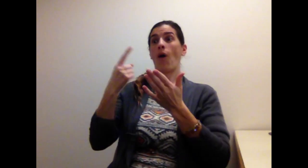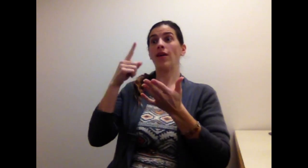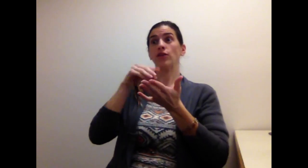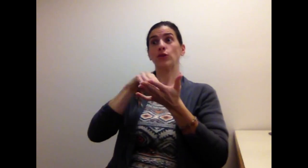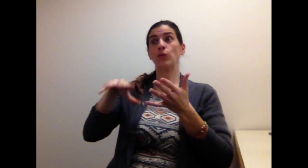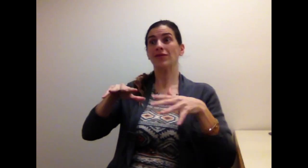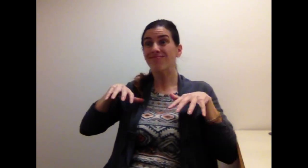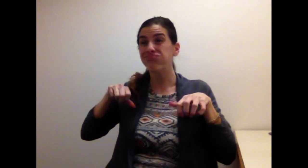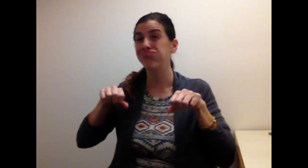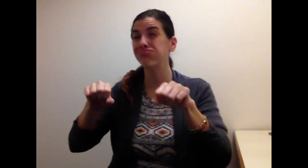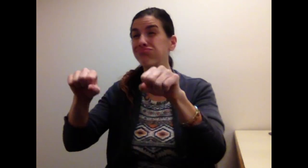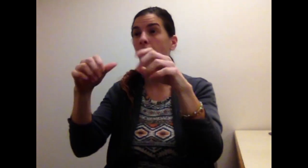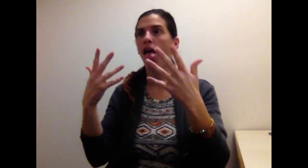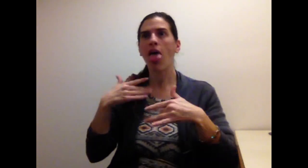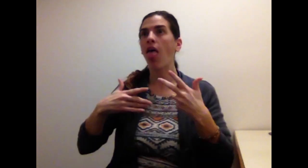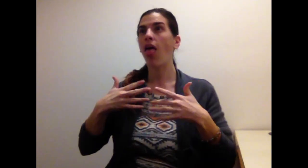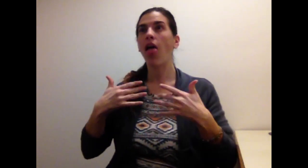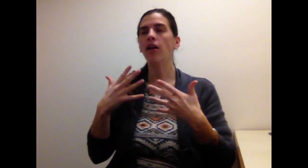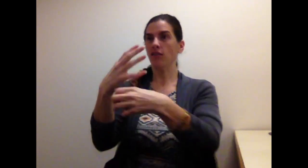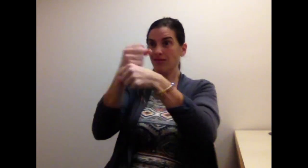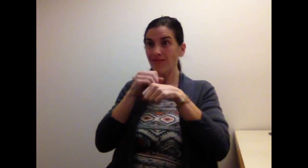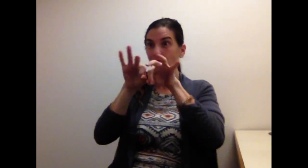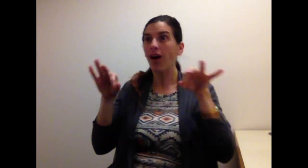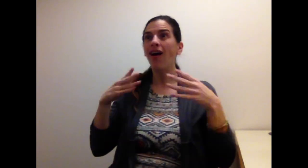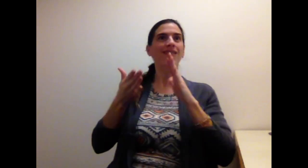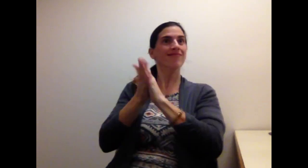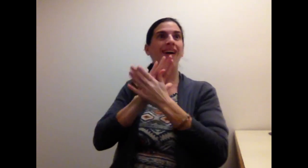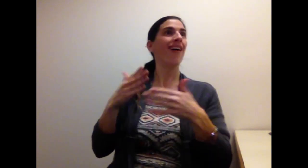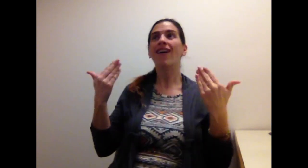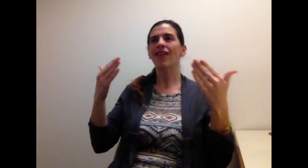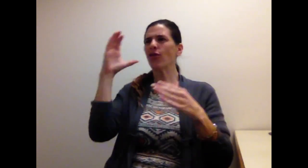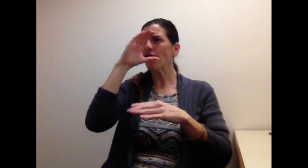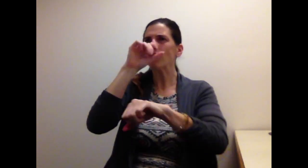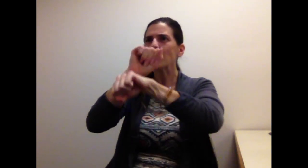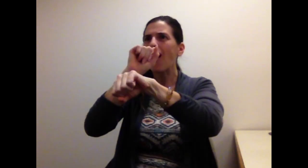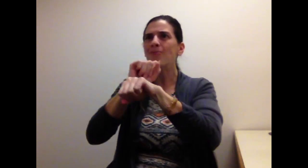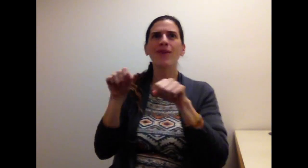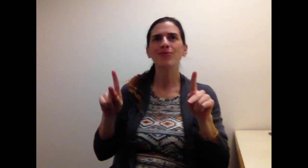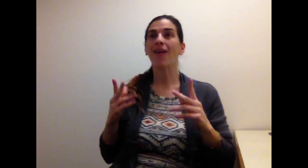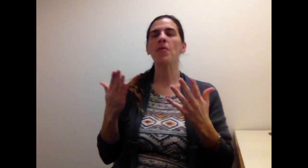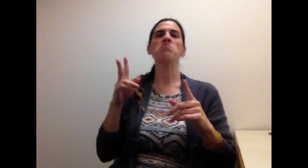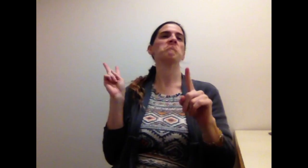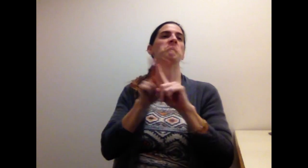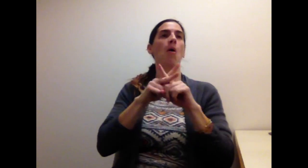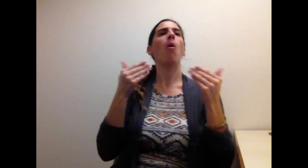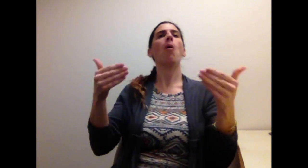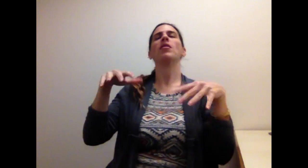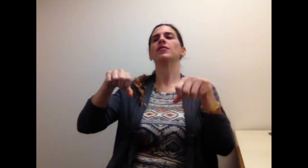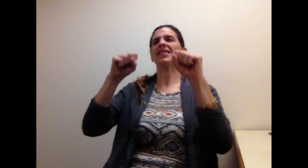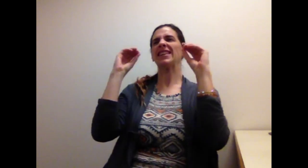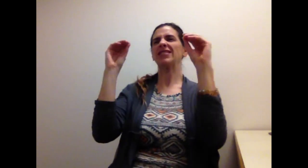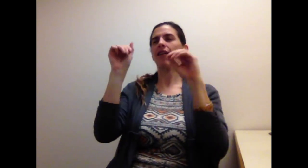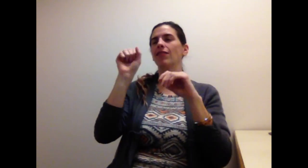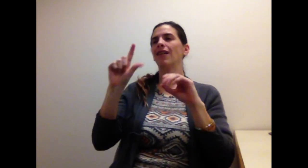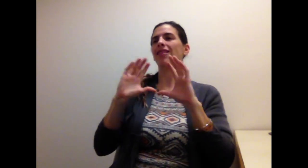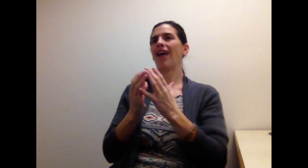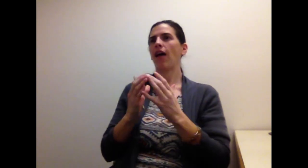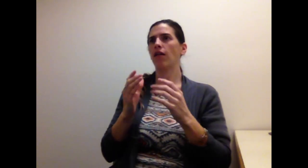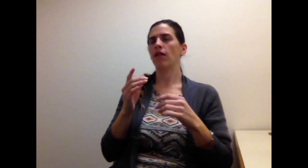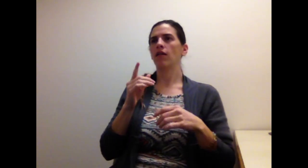But when the ASL students got their degrees and graduated to start looking for jobs, they went ahead and started applying